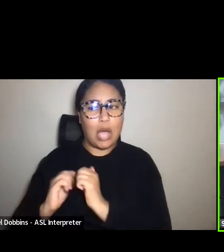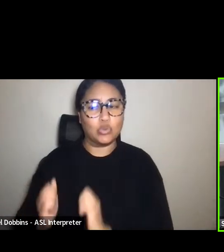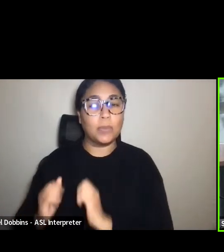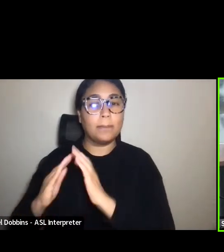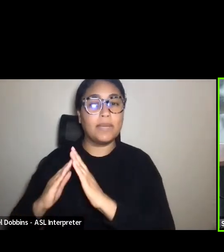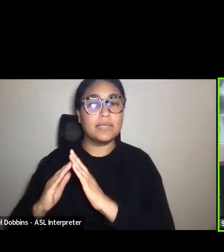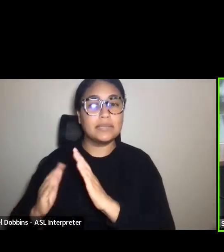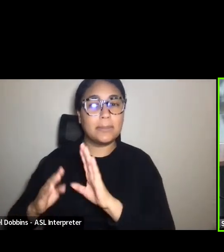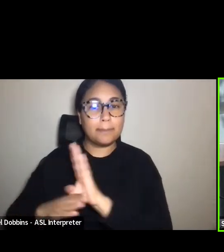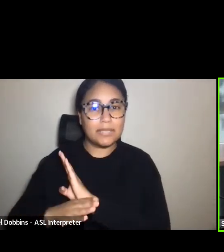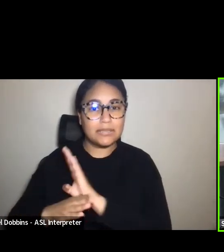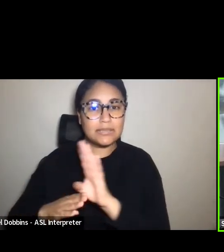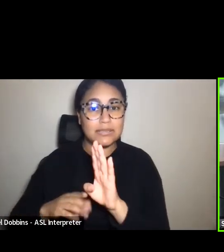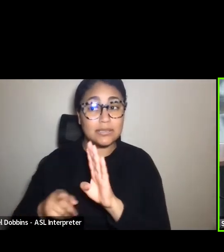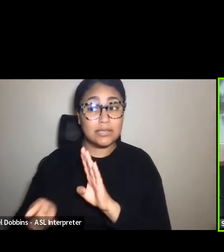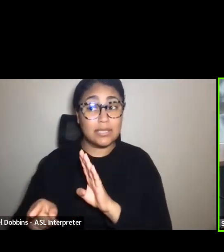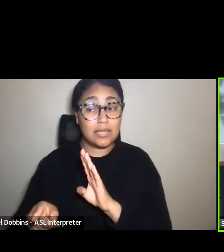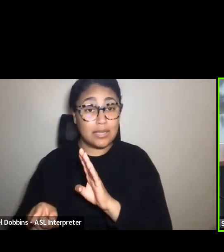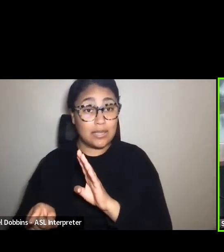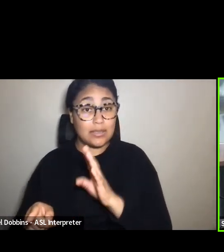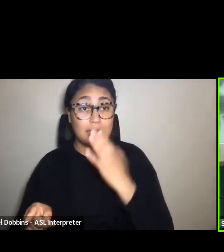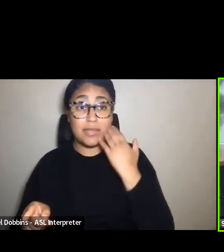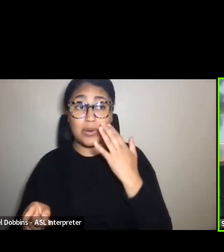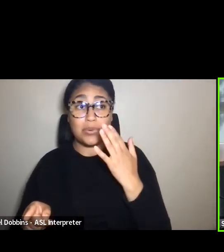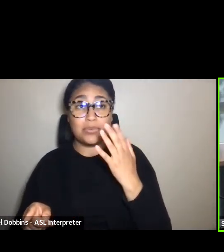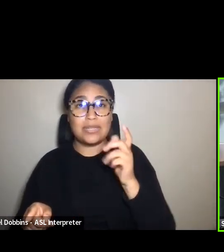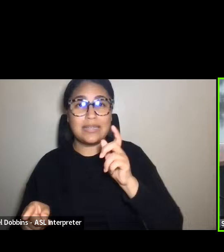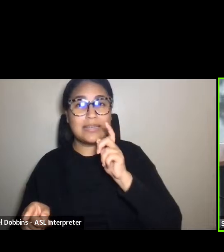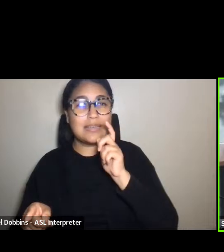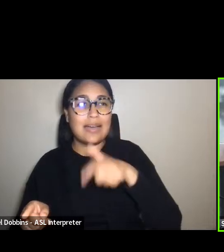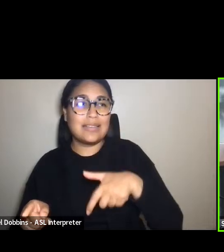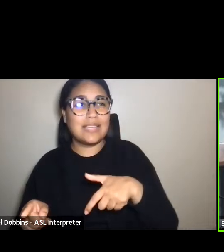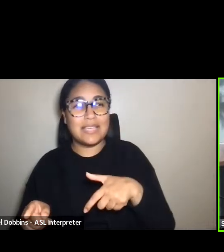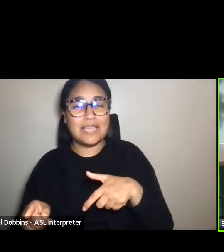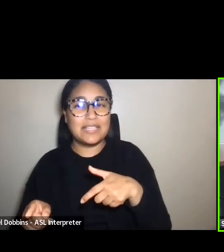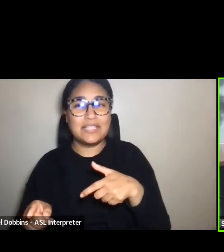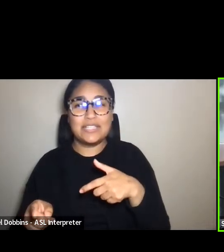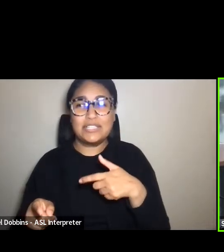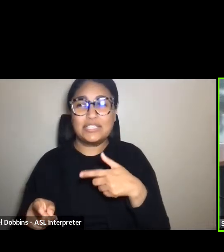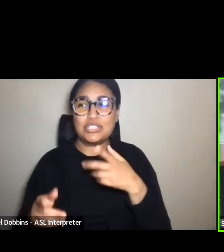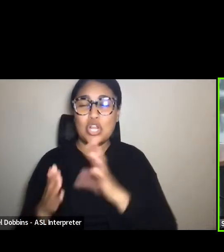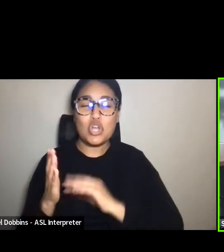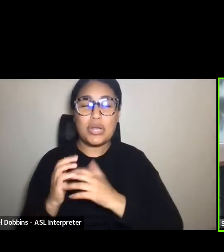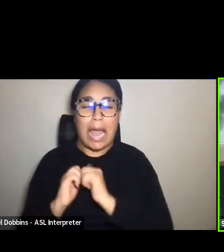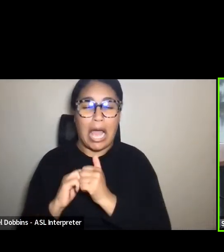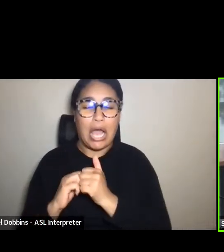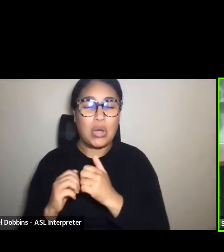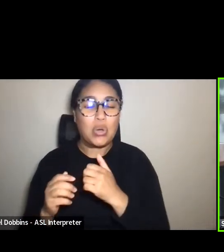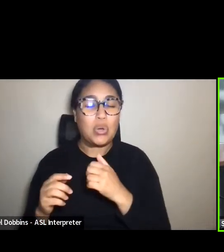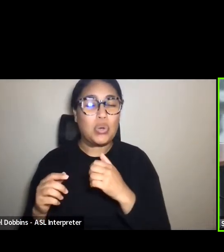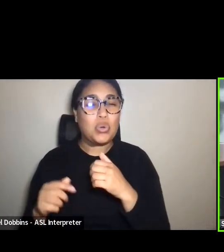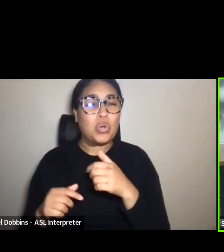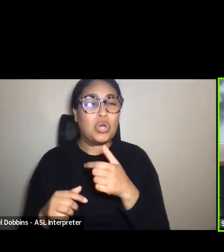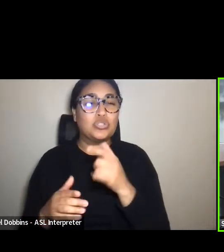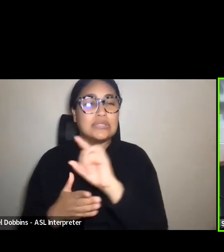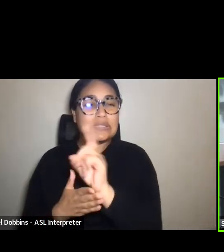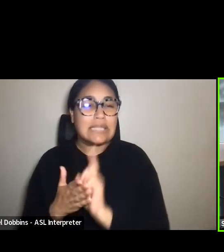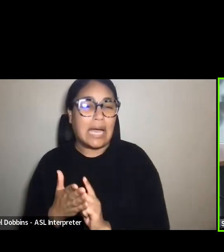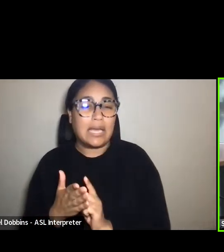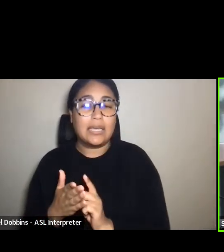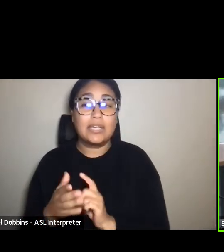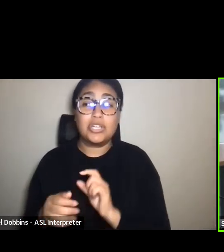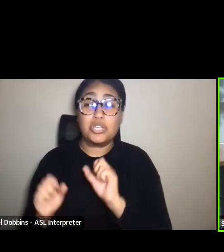don't necessarily need to know how to be a graphic designer. You can outsource that. You don't necessarily need to know how